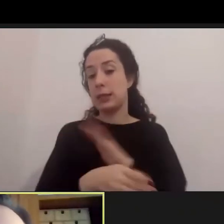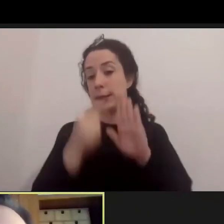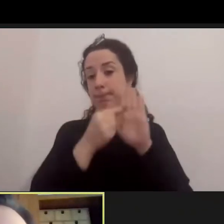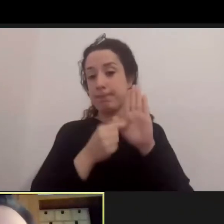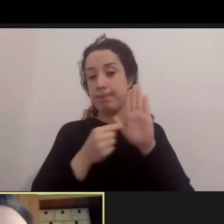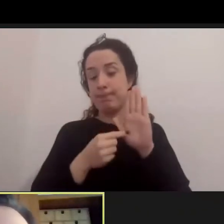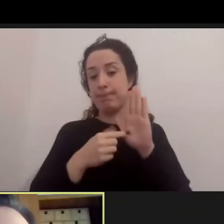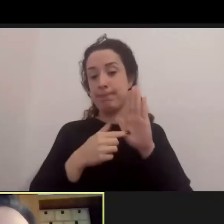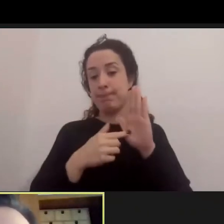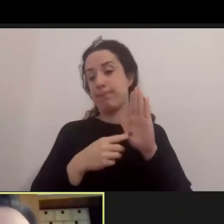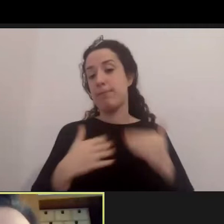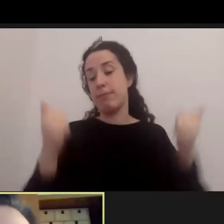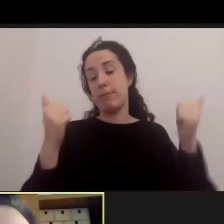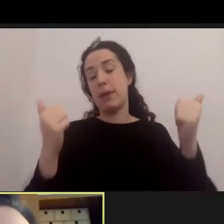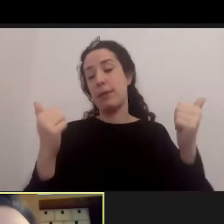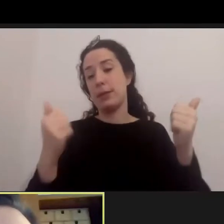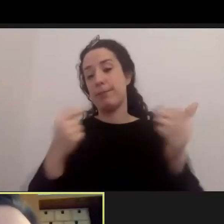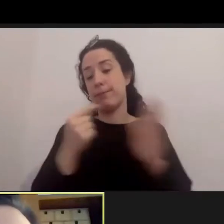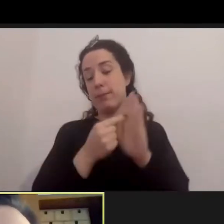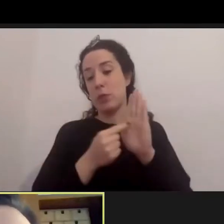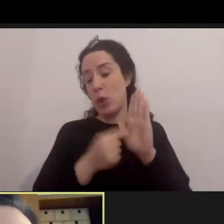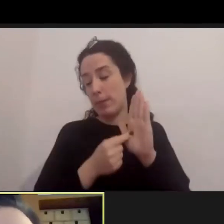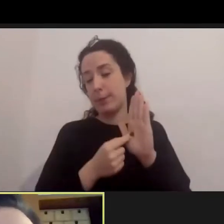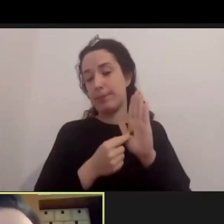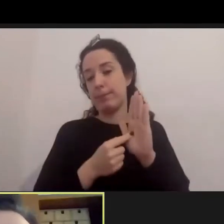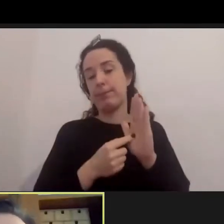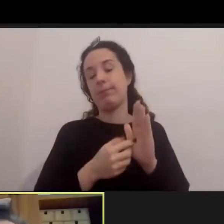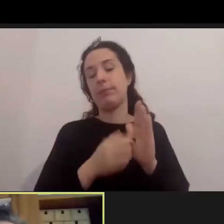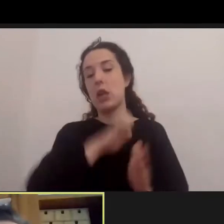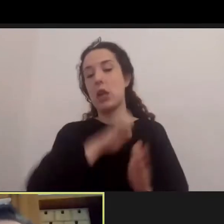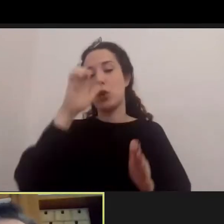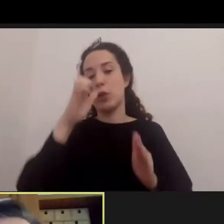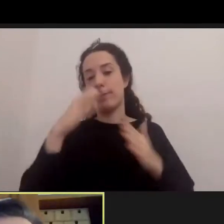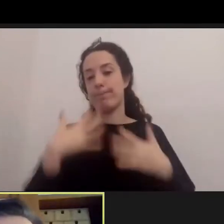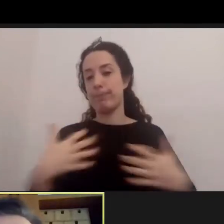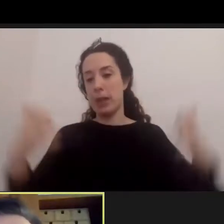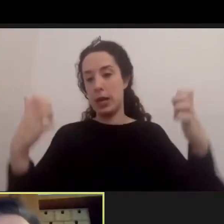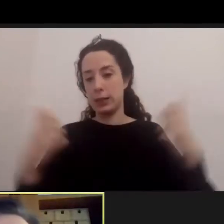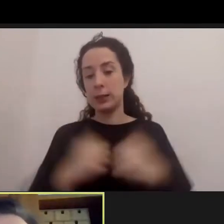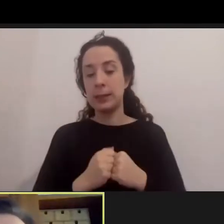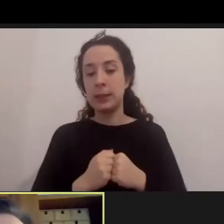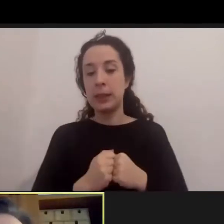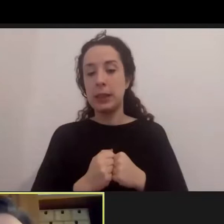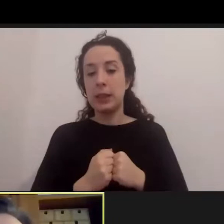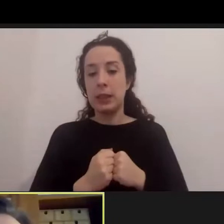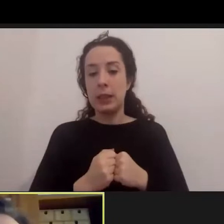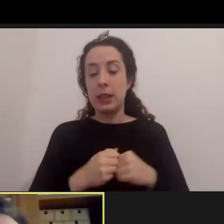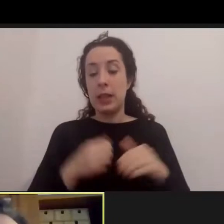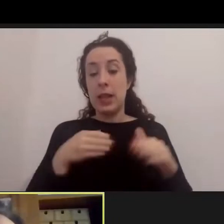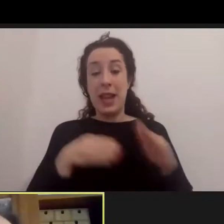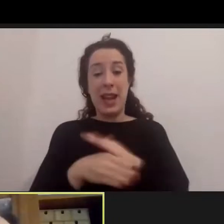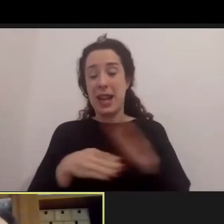other union acts. In parallel, there has been quite a number of